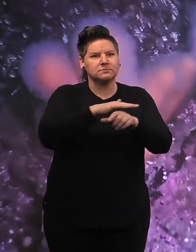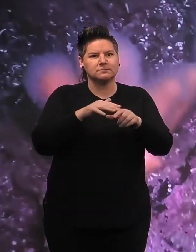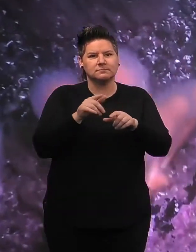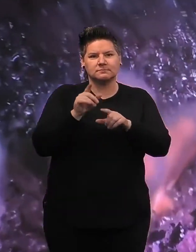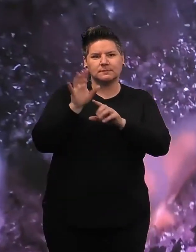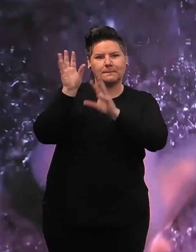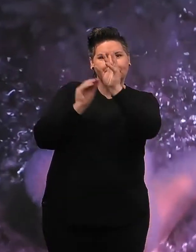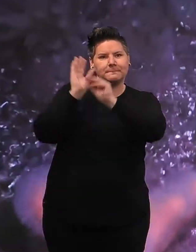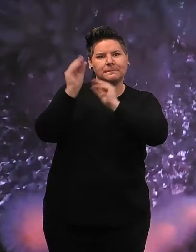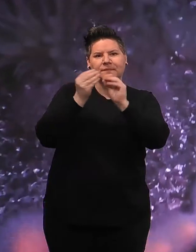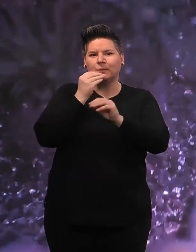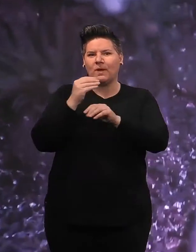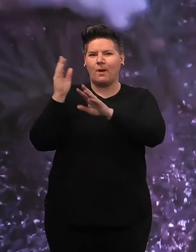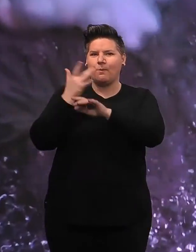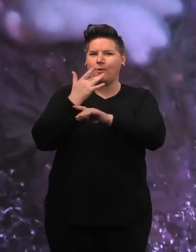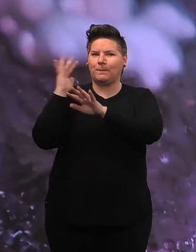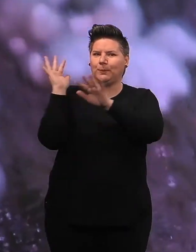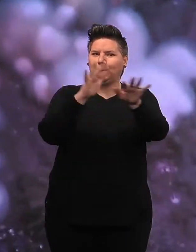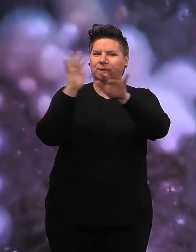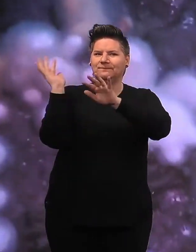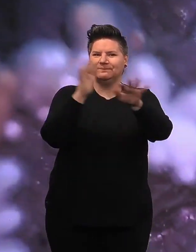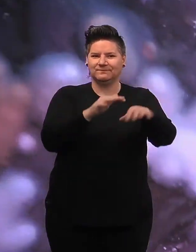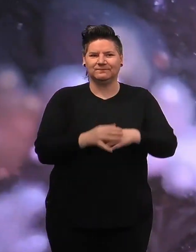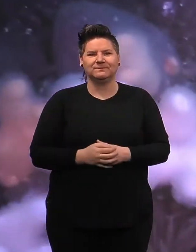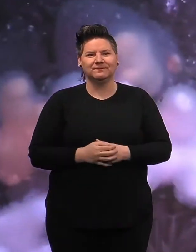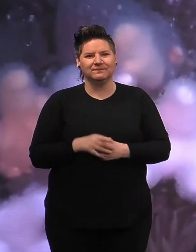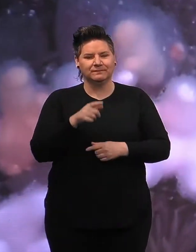So they need a lot of water movement bringing food to them.